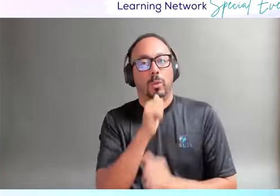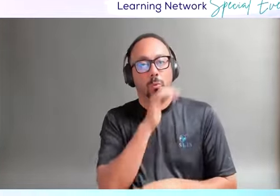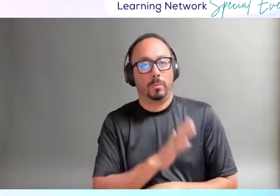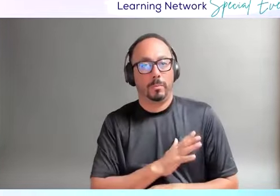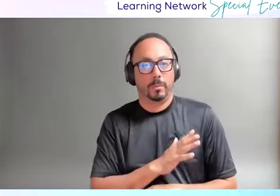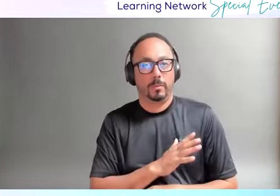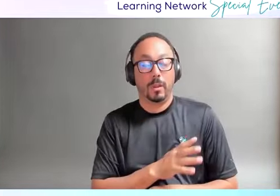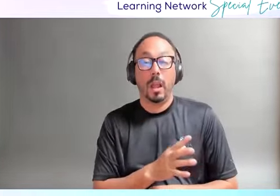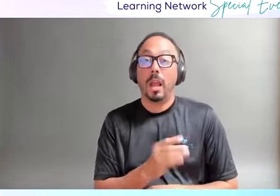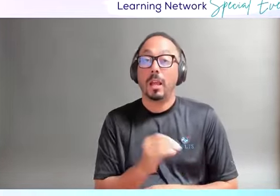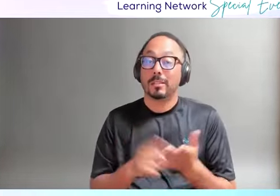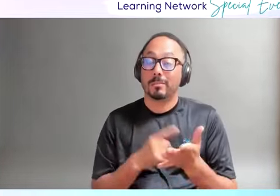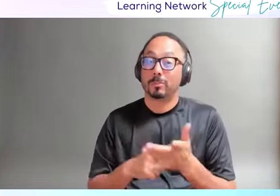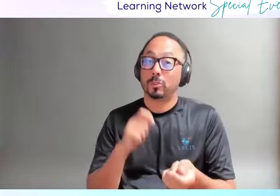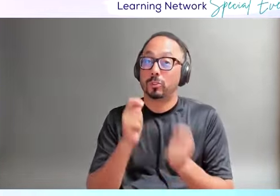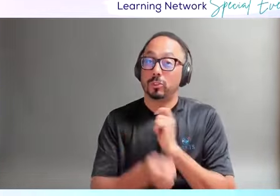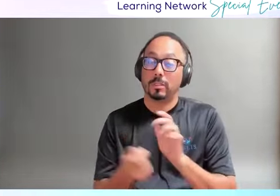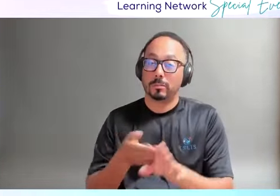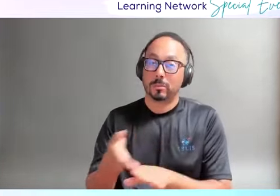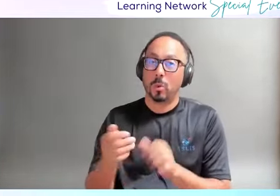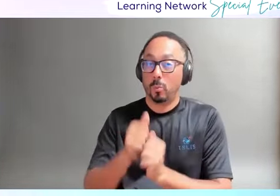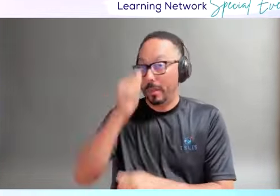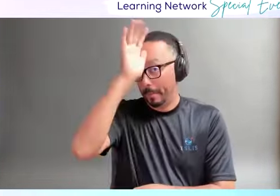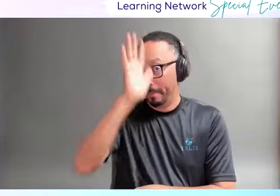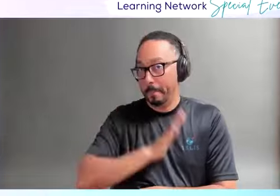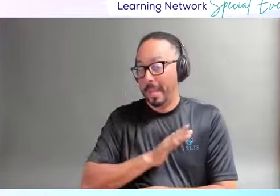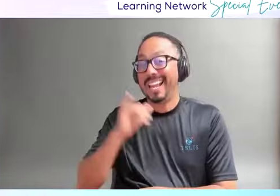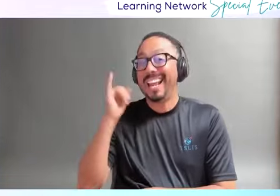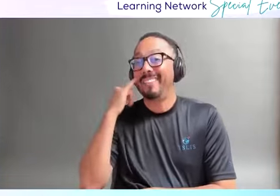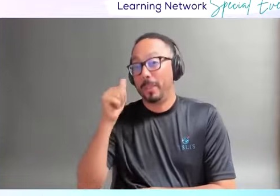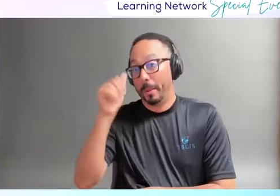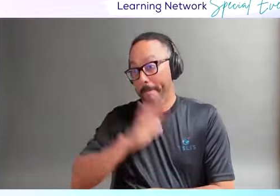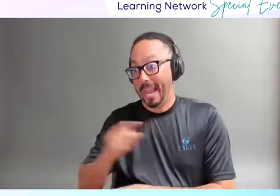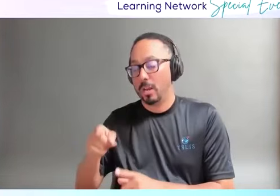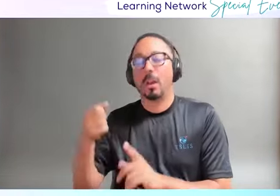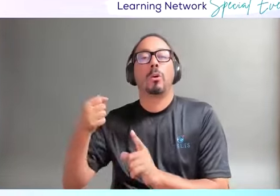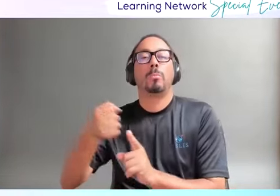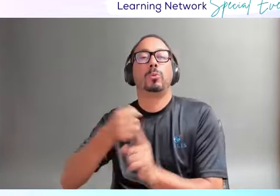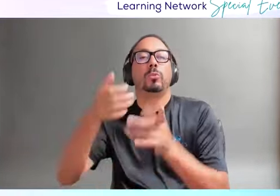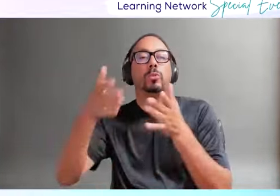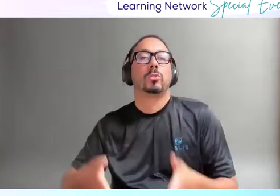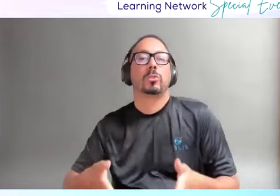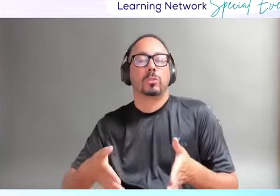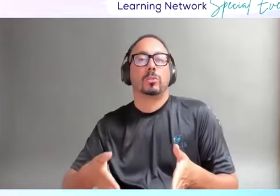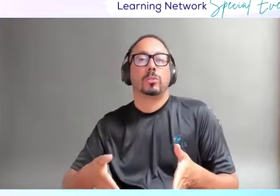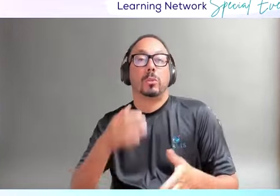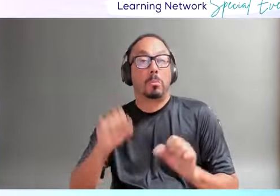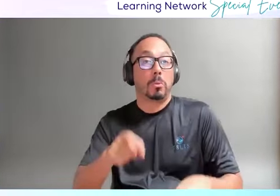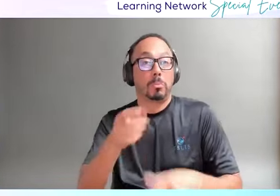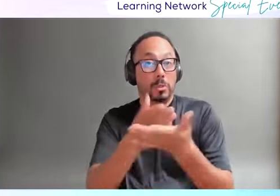change pathways with men who may be perpetrators, and some of you may be engaged in that work. So this is where you come back to